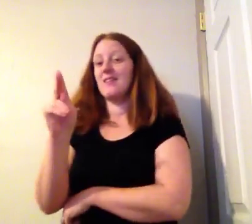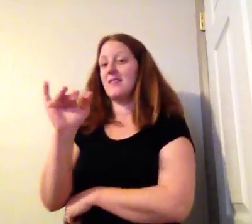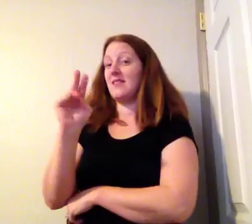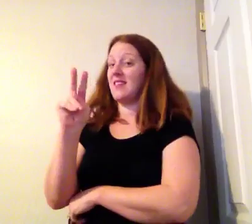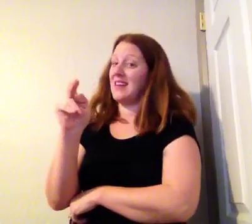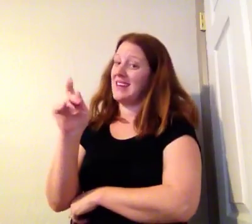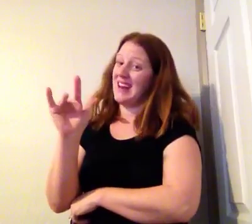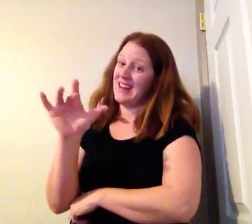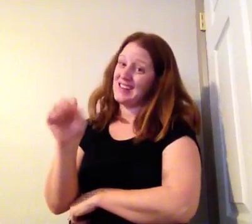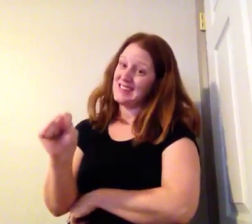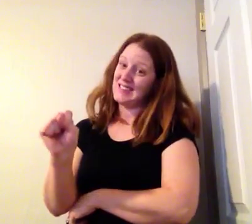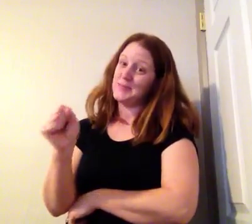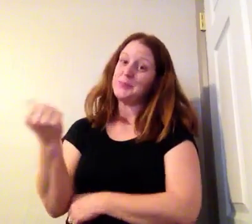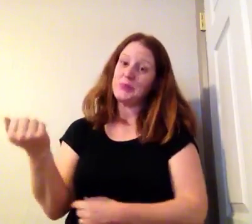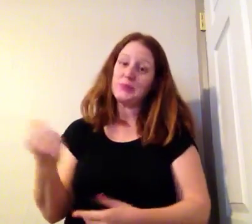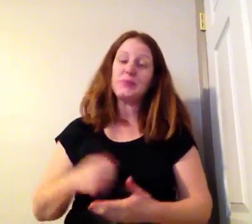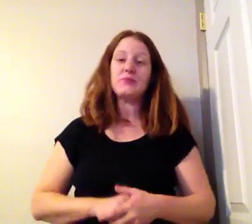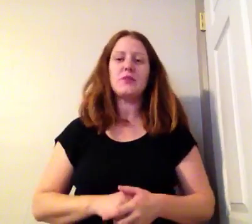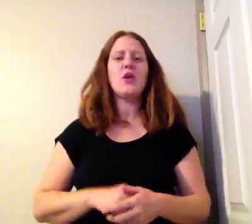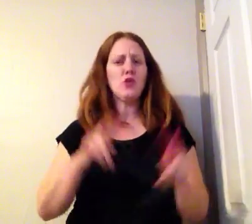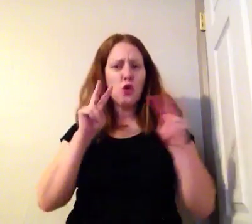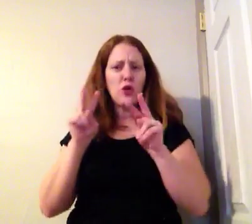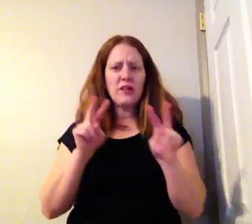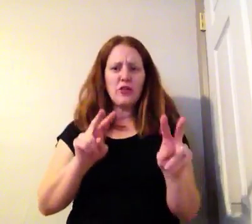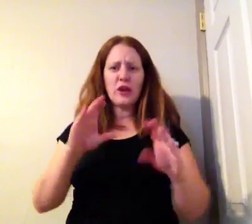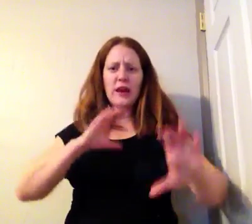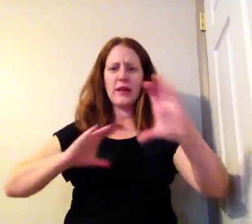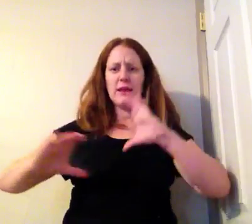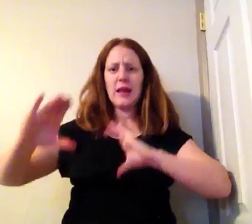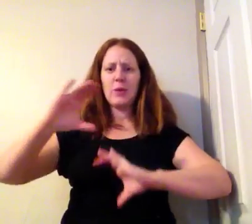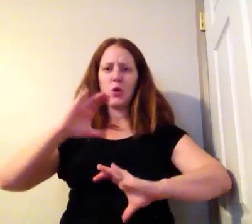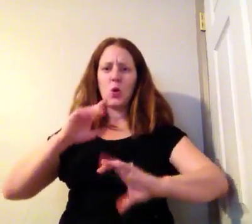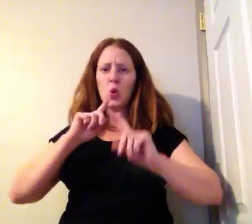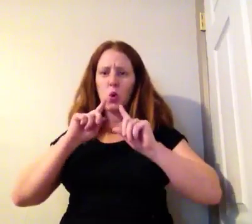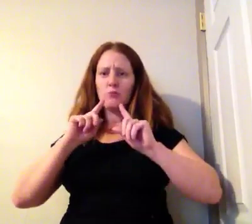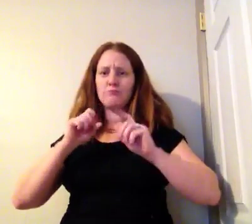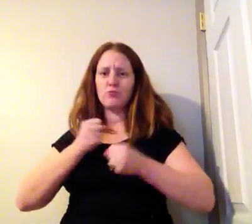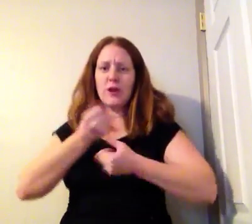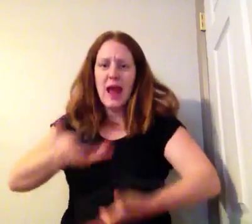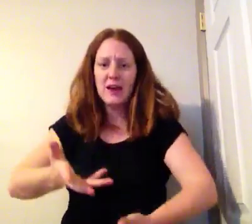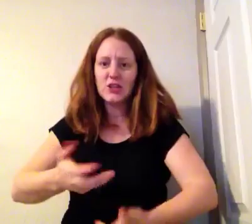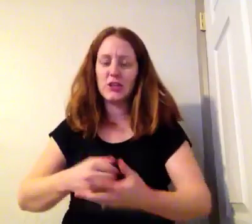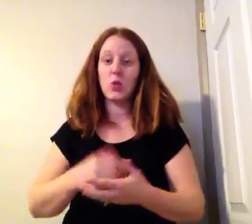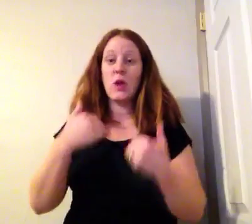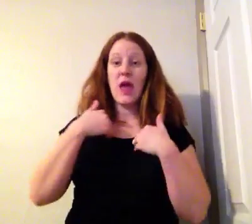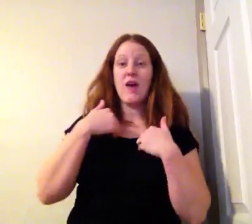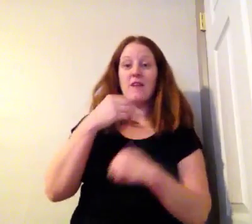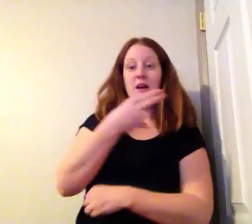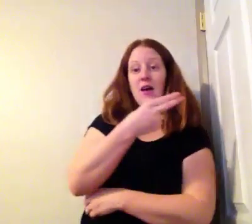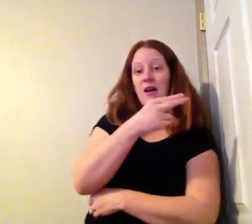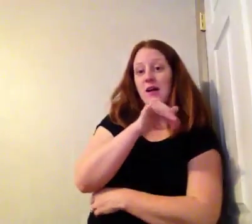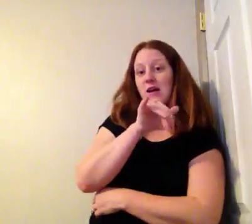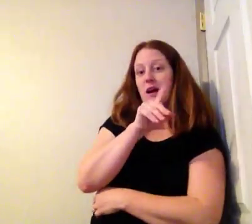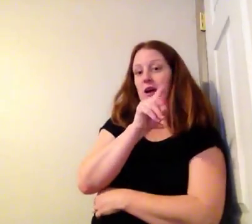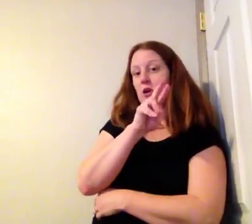a look at a chemical reaction. So we have hydrogen and oxygen to form water. Hydrogen and oxygen to form